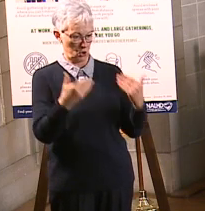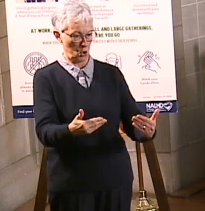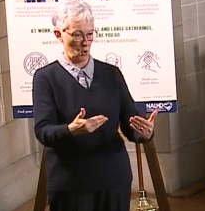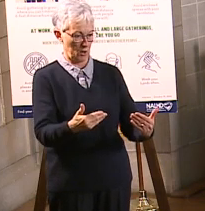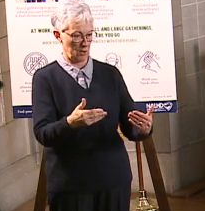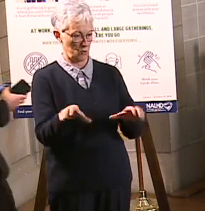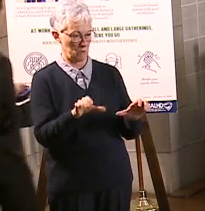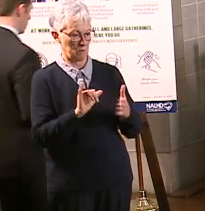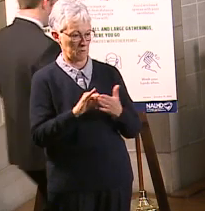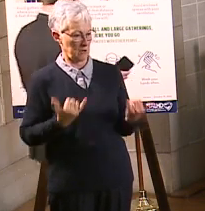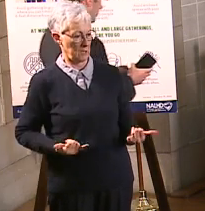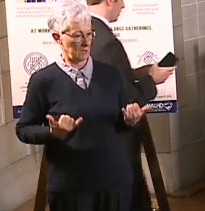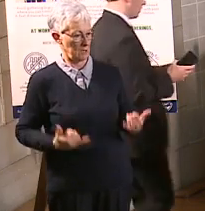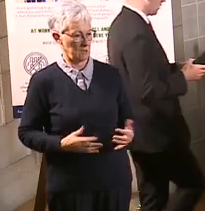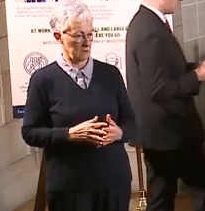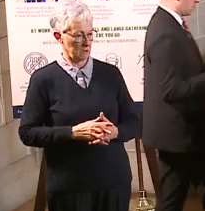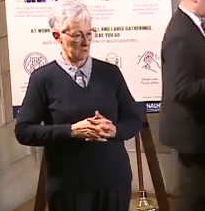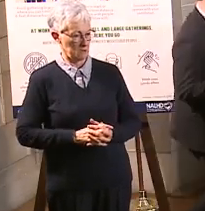answers?